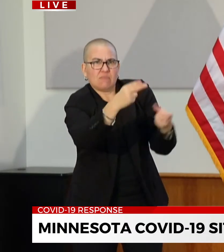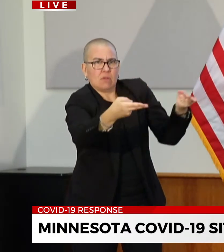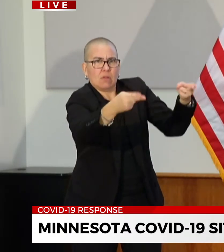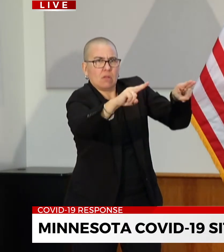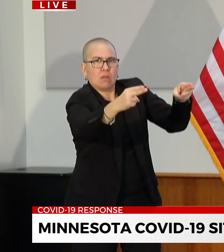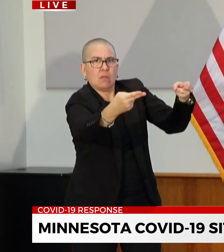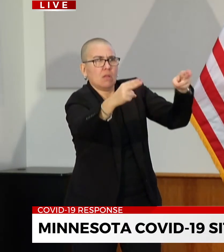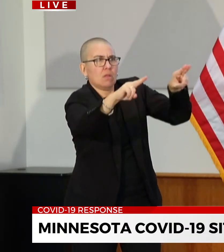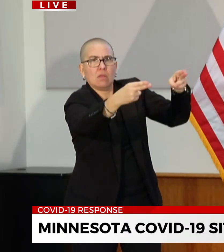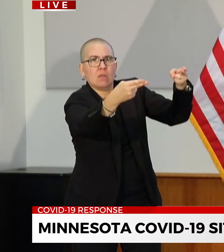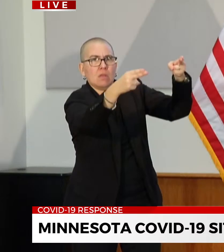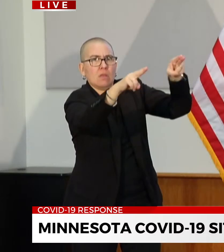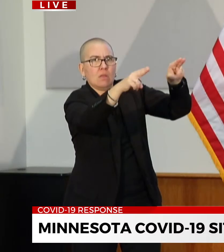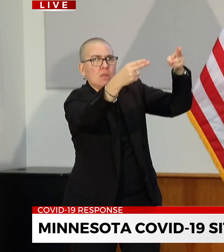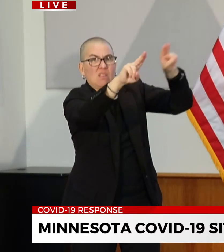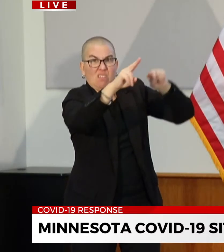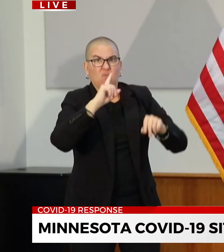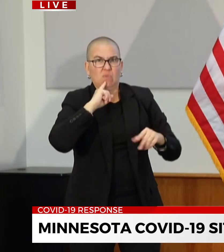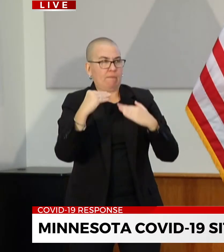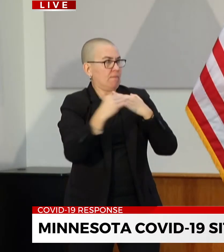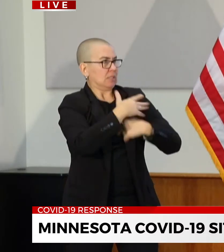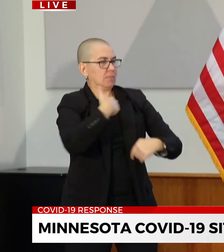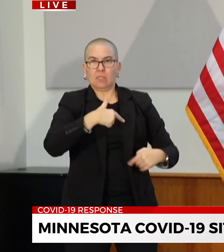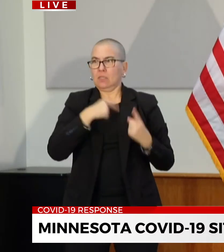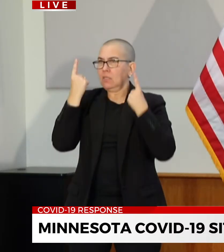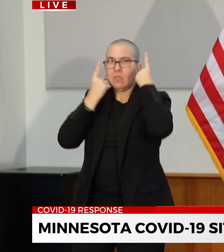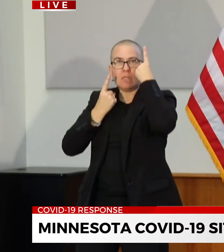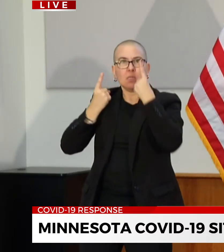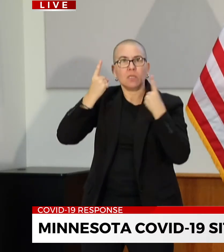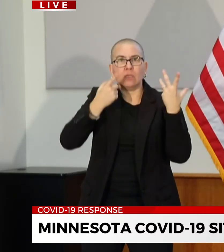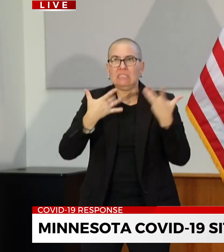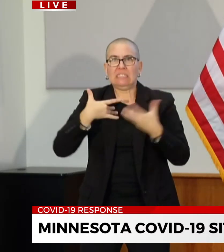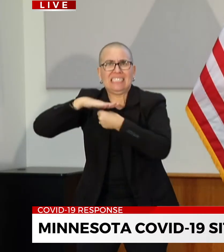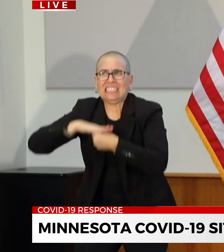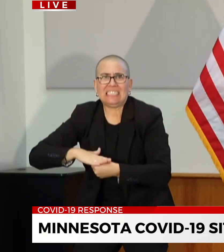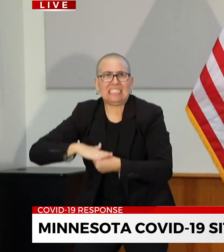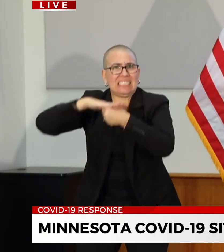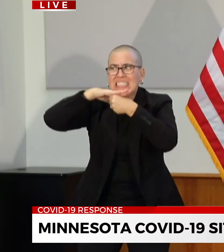capacity constraints and a lot of pressure on the healthcare system,